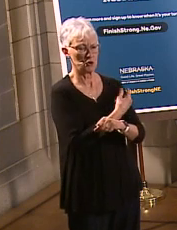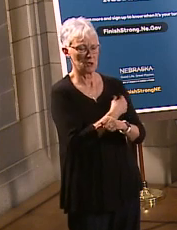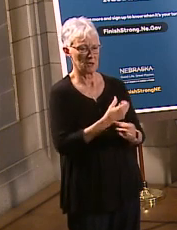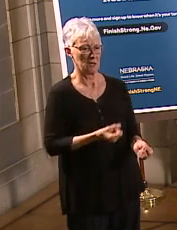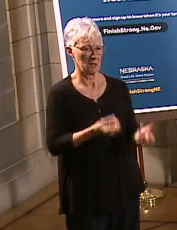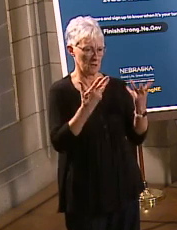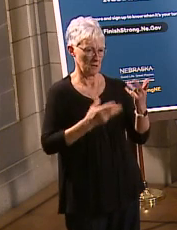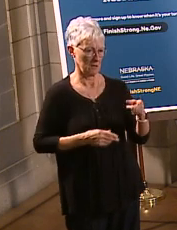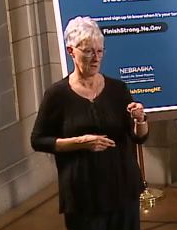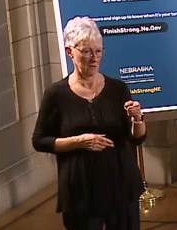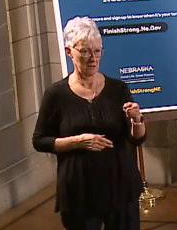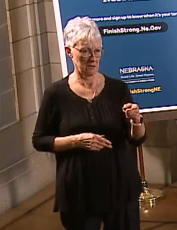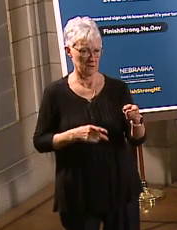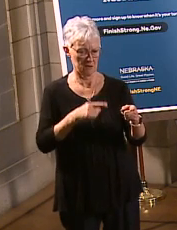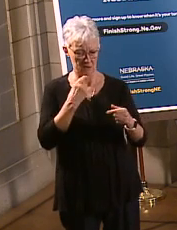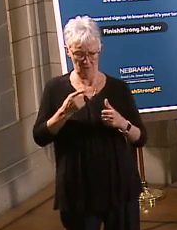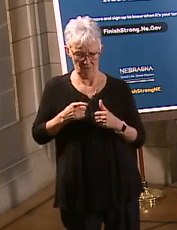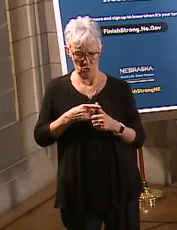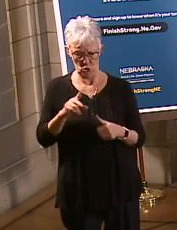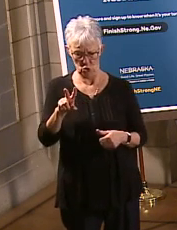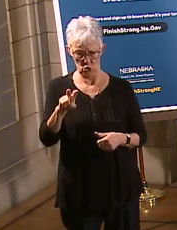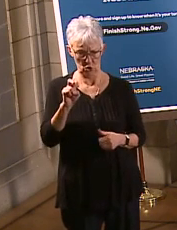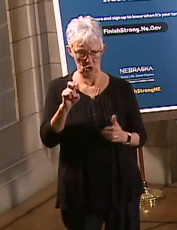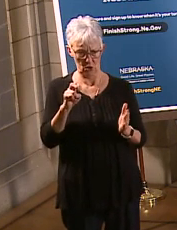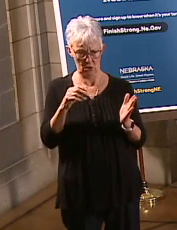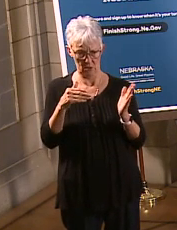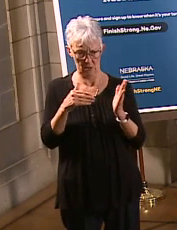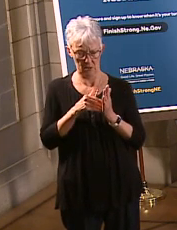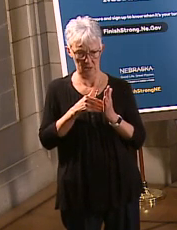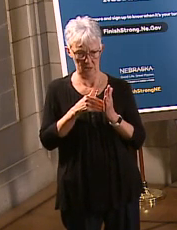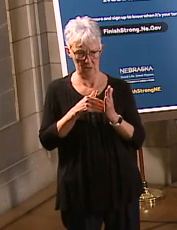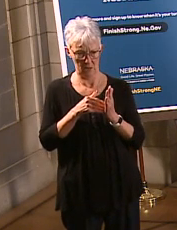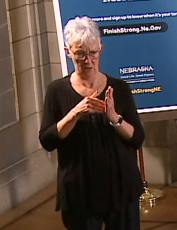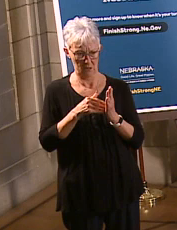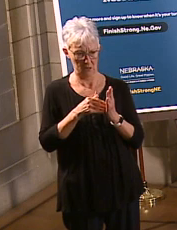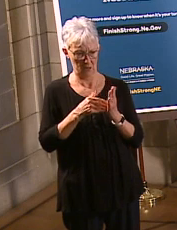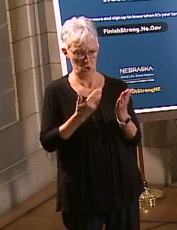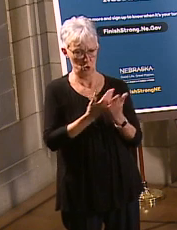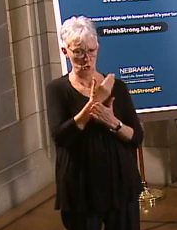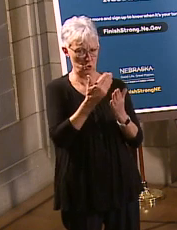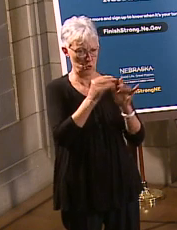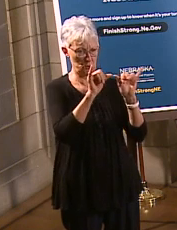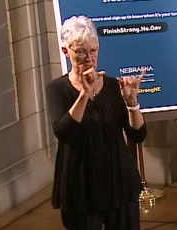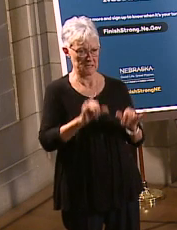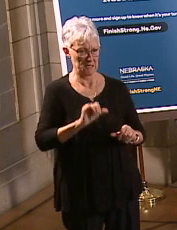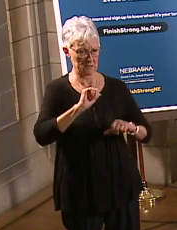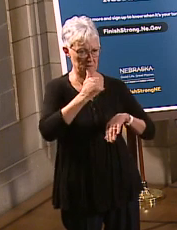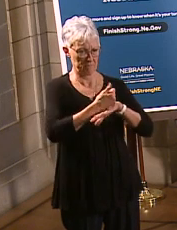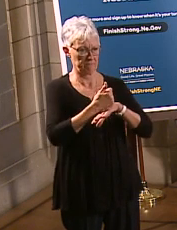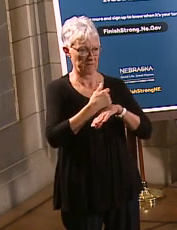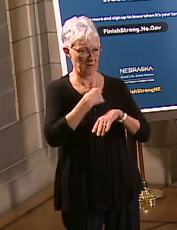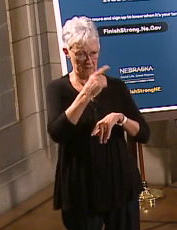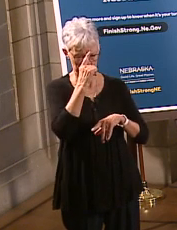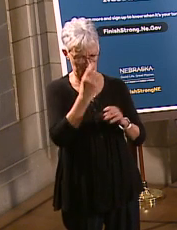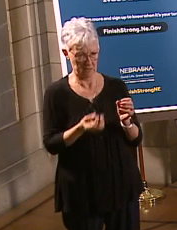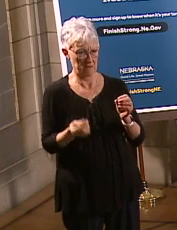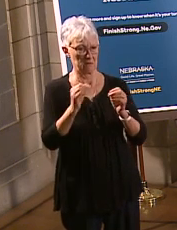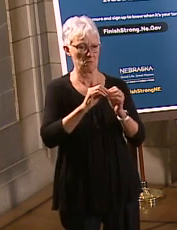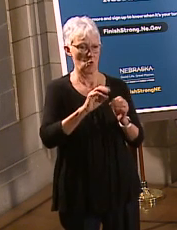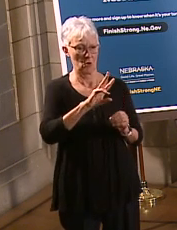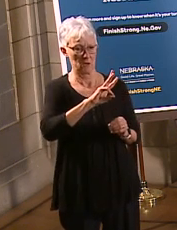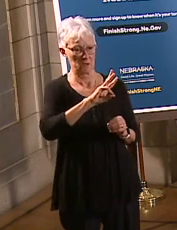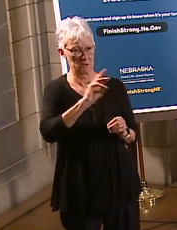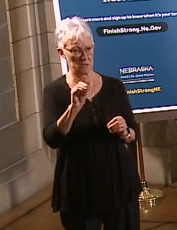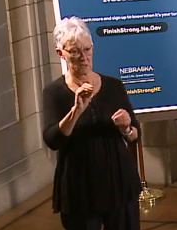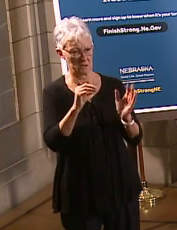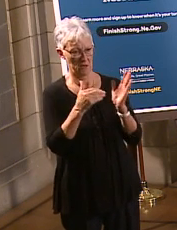top of your head? I don't. It was 200,000, and then after the VRAS system went up, I heard there was an additional 60-some thousand, so